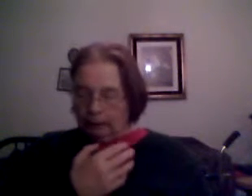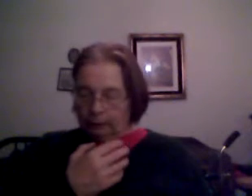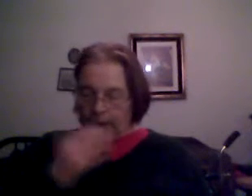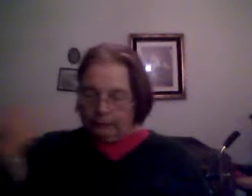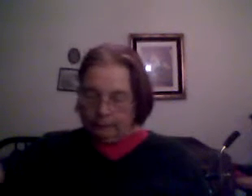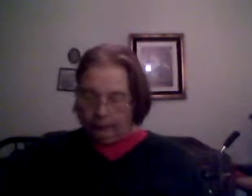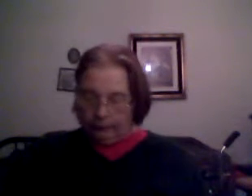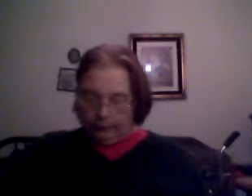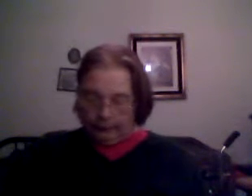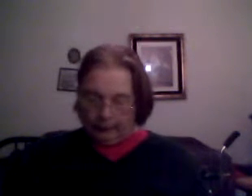Color if relevant.